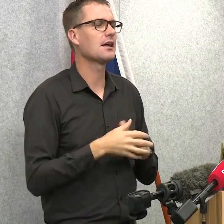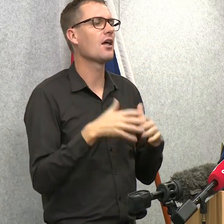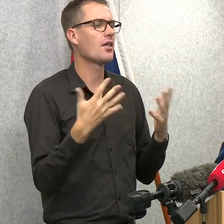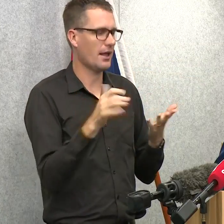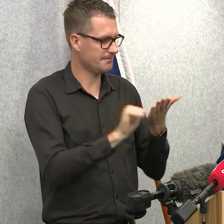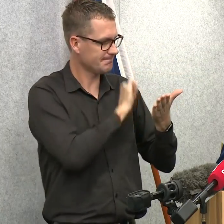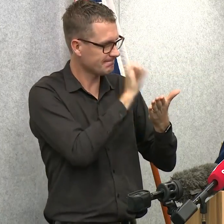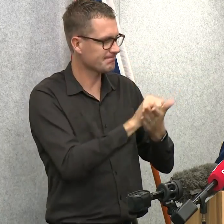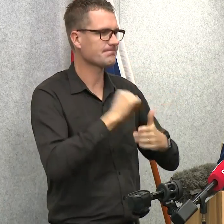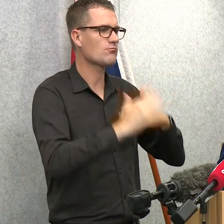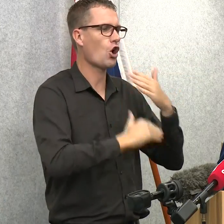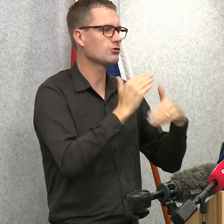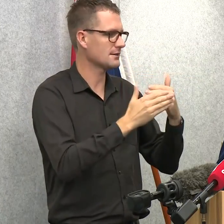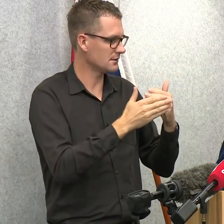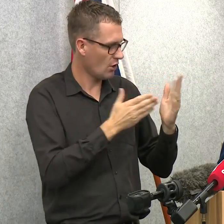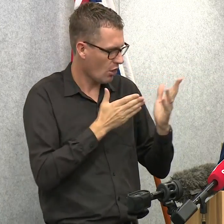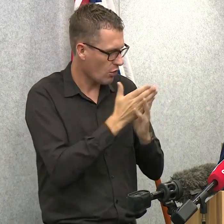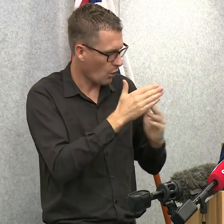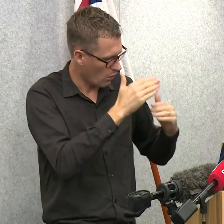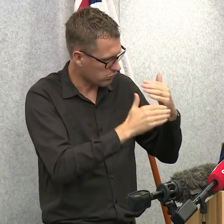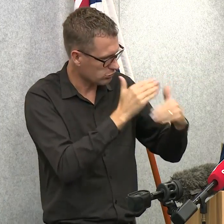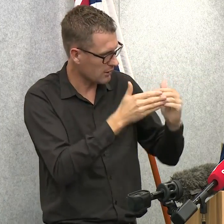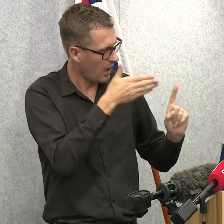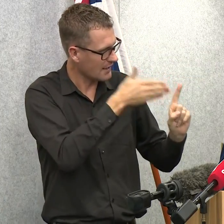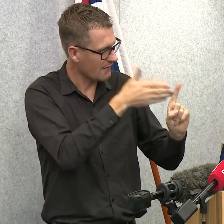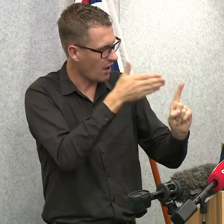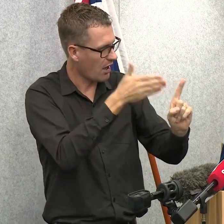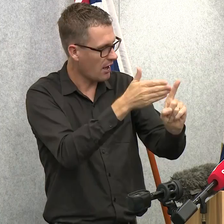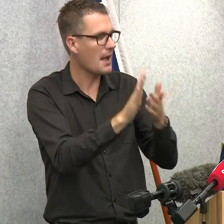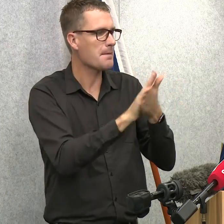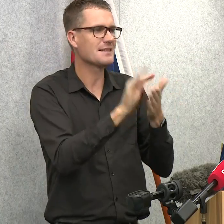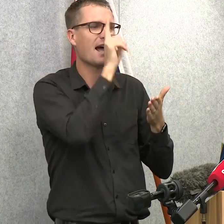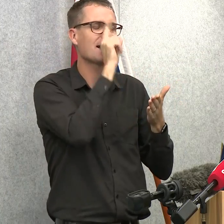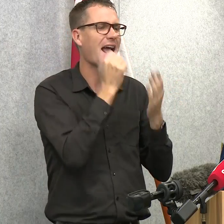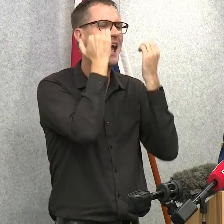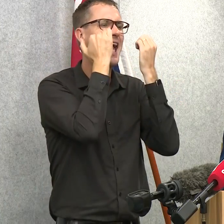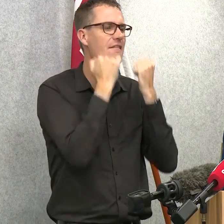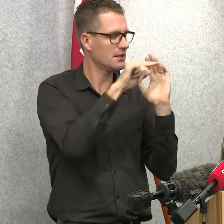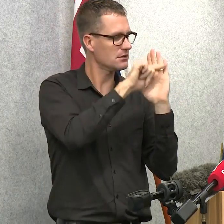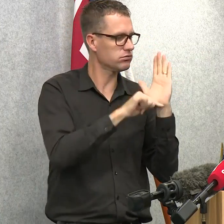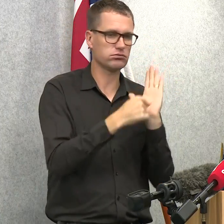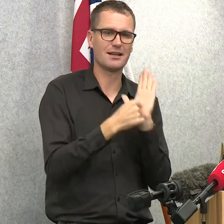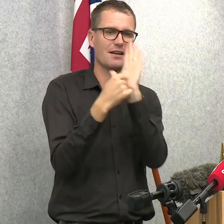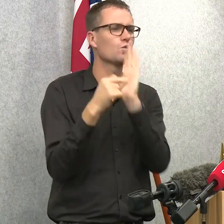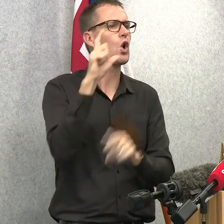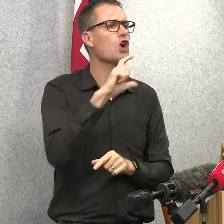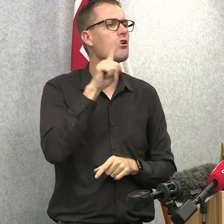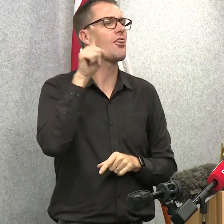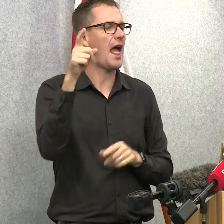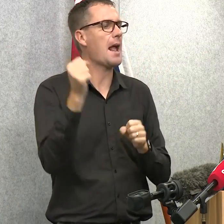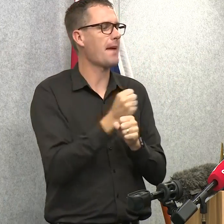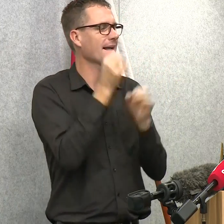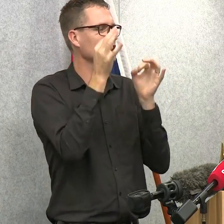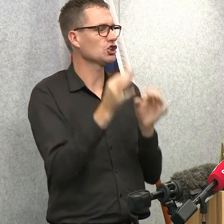the identification so that we can present evidence to coroners who make the final decision. Your